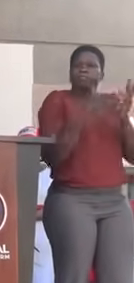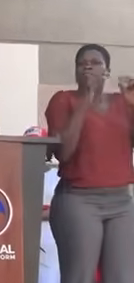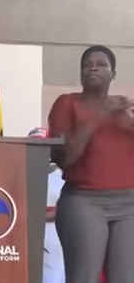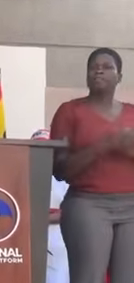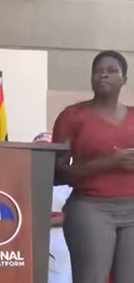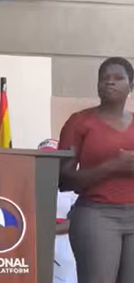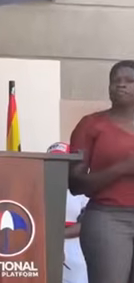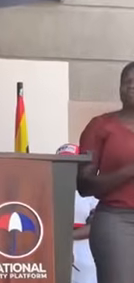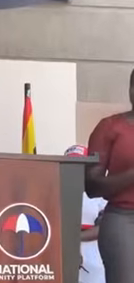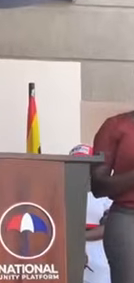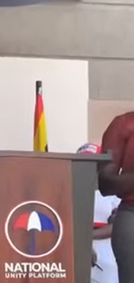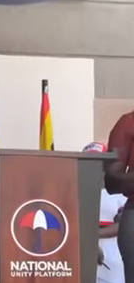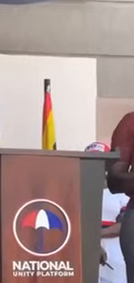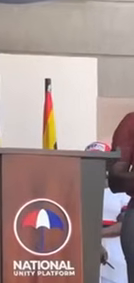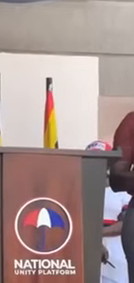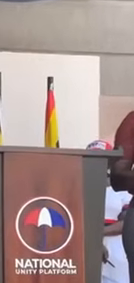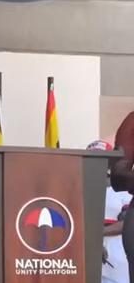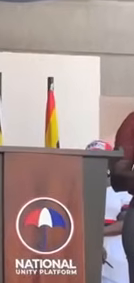muwulira